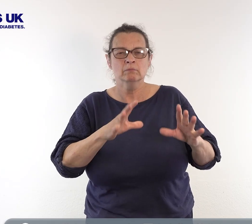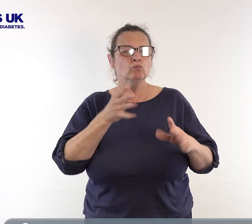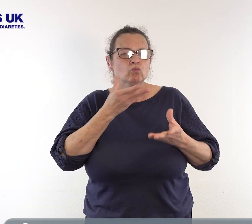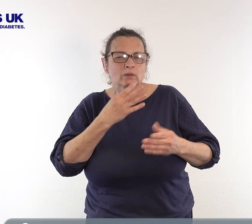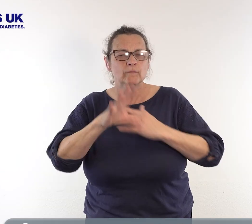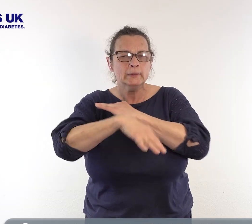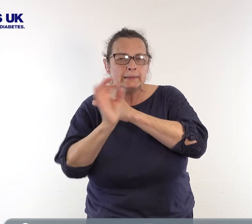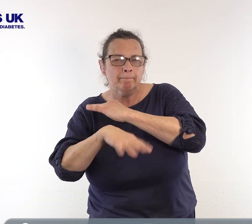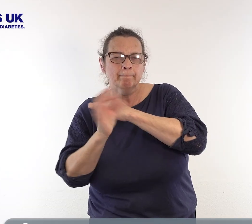travel.